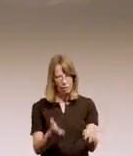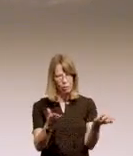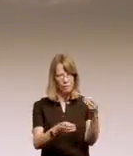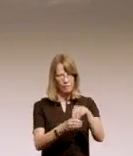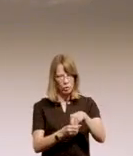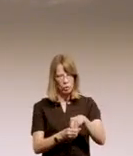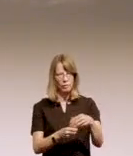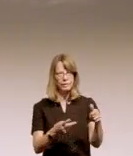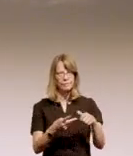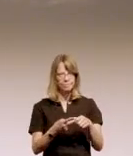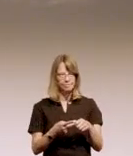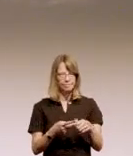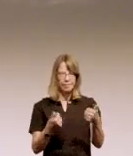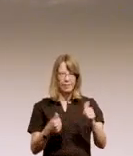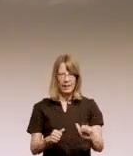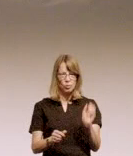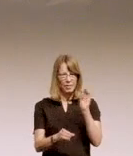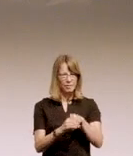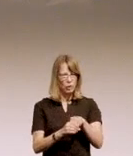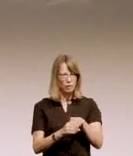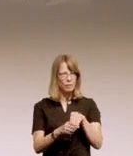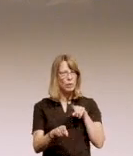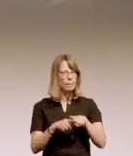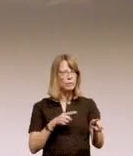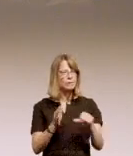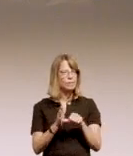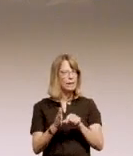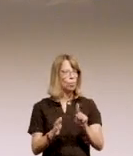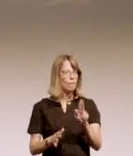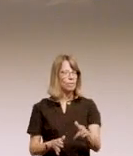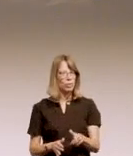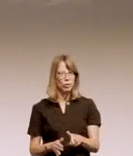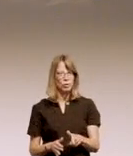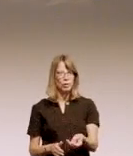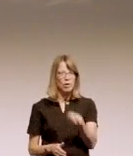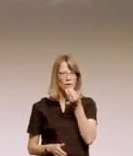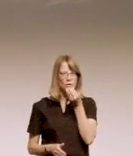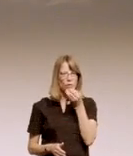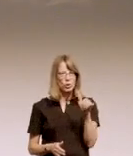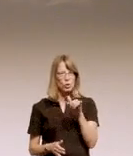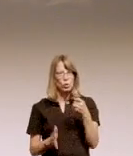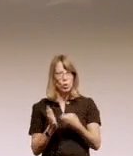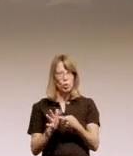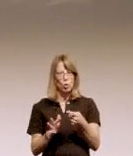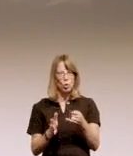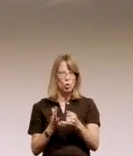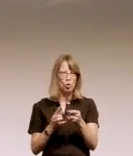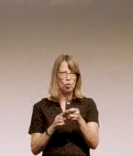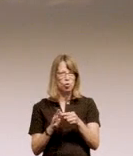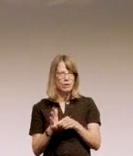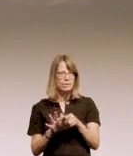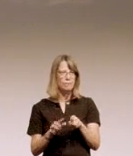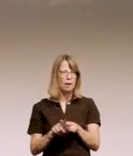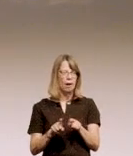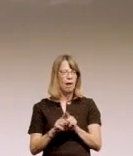But beyond that, when they were engaged, they were spending most of their money on either food or respite, respite being travel to Darwin or travel